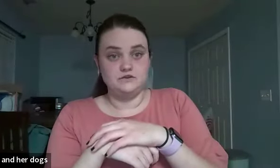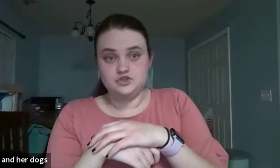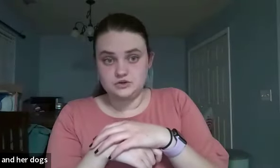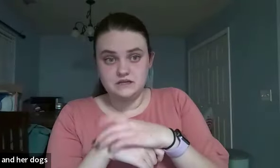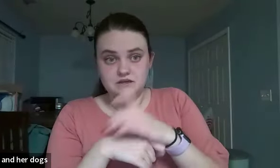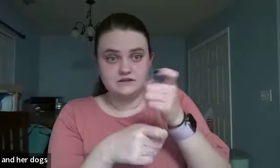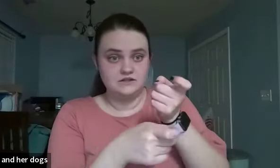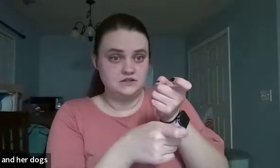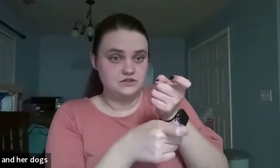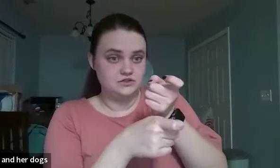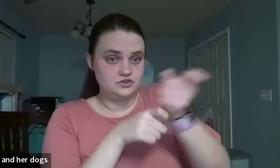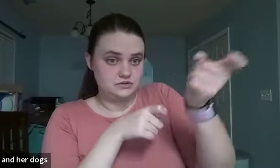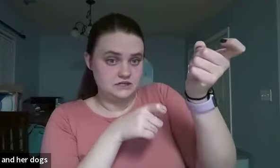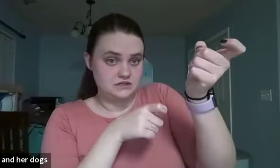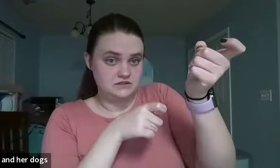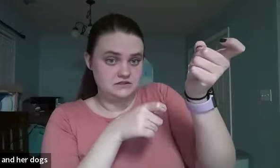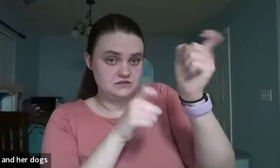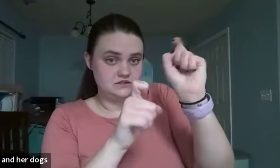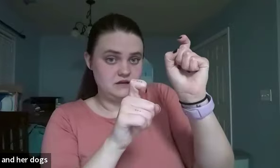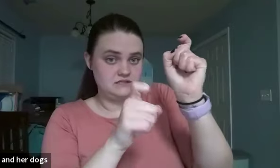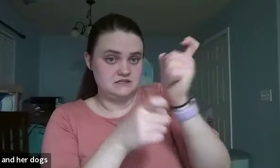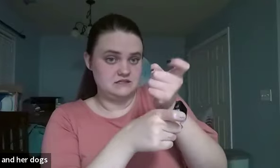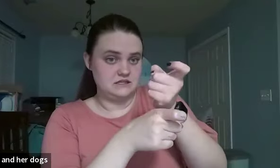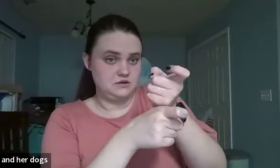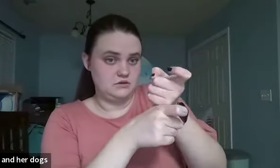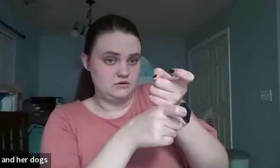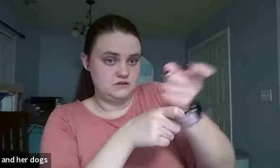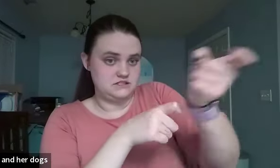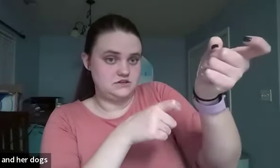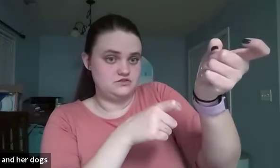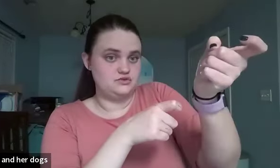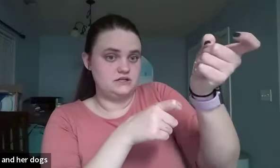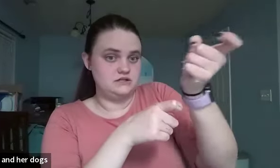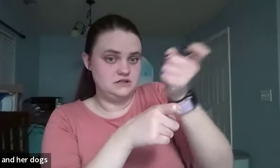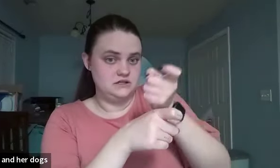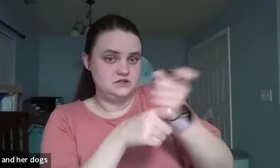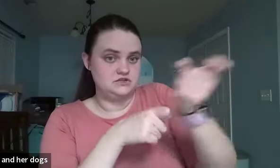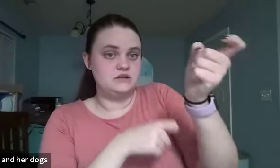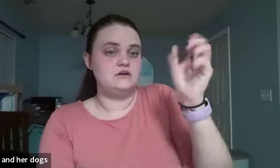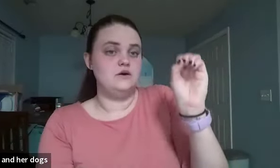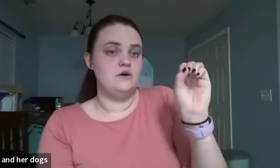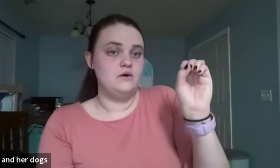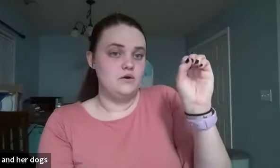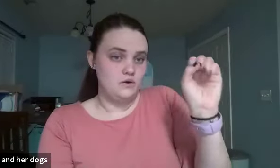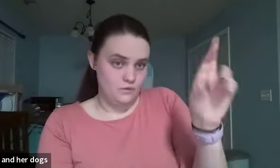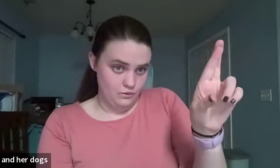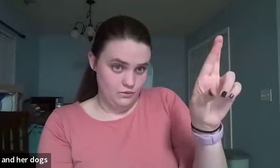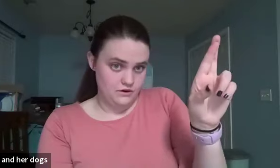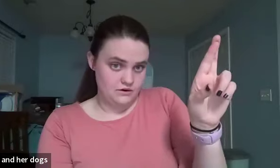for trick, trick, the 2 X's, and you go across each other, trick, trick,